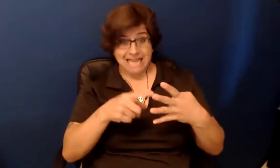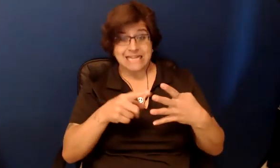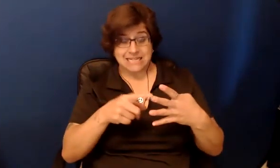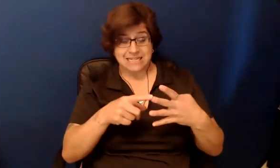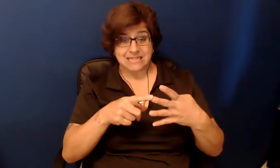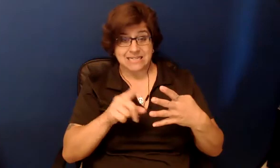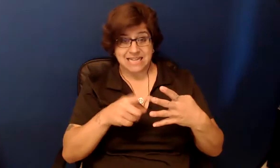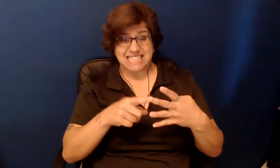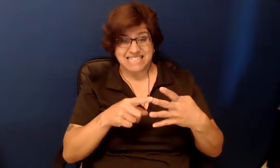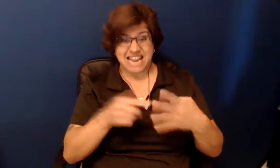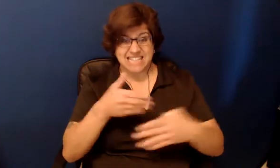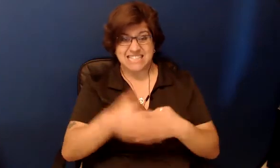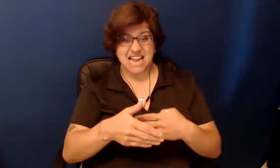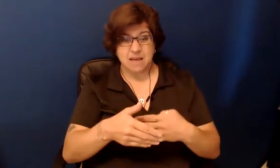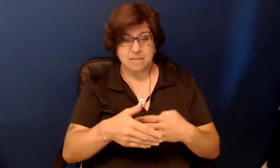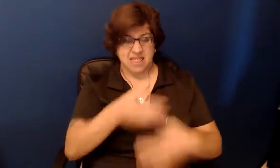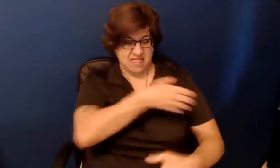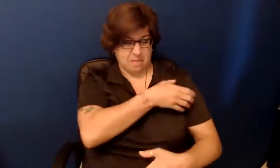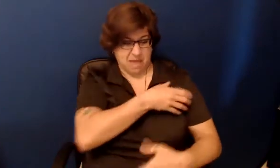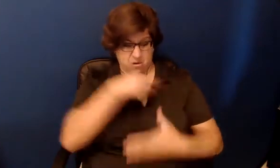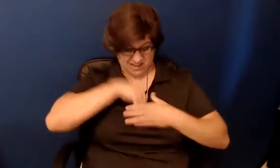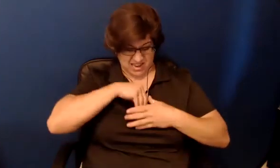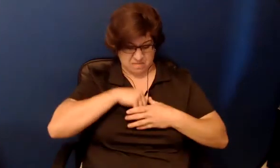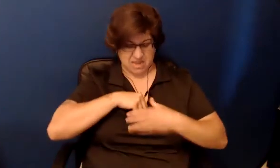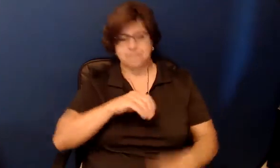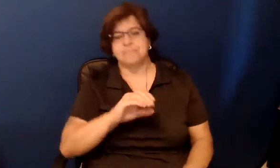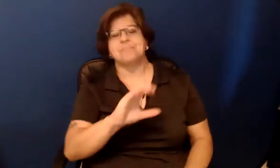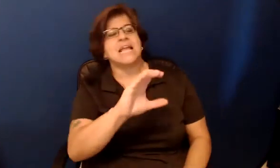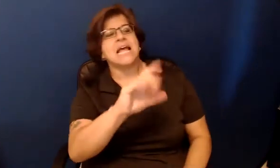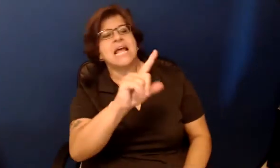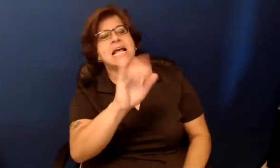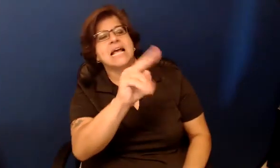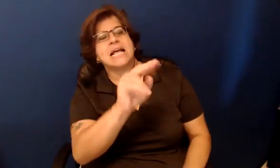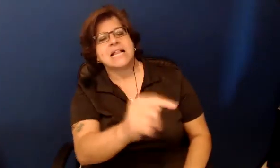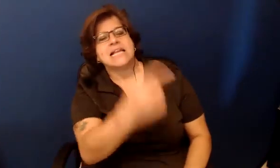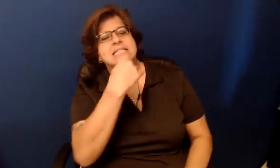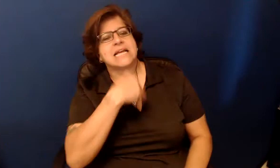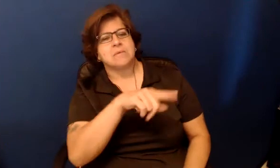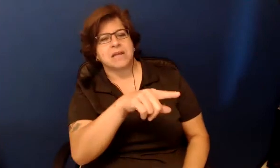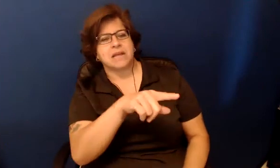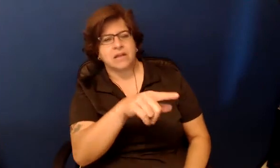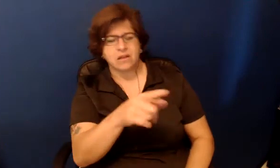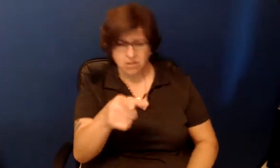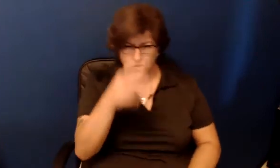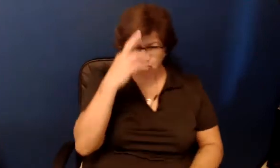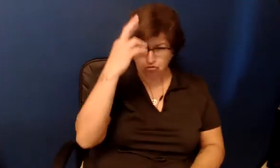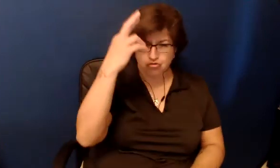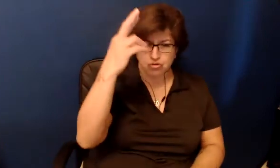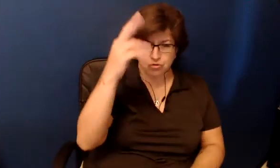divine power, that indwelling power is within me. Clint said something very peculiar to me at that point. He says, do you realize that